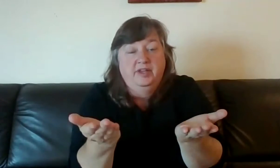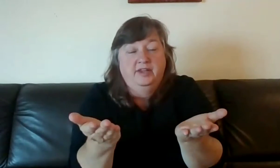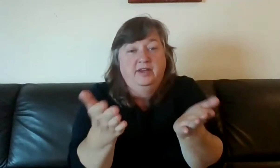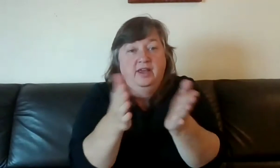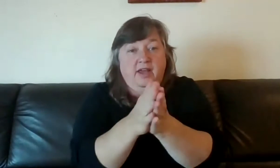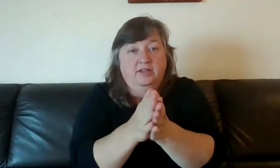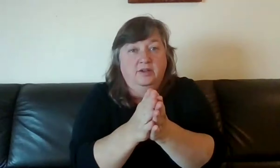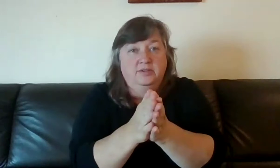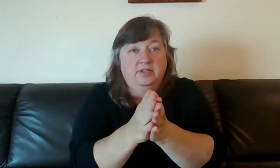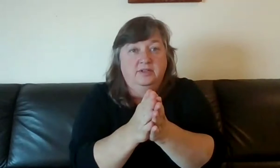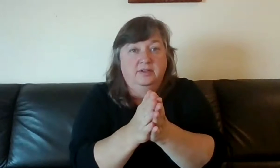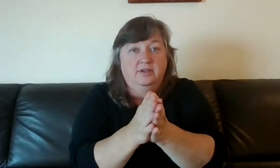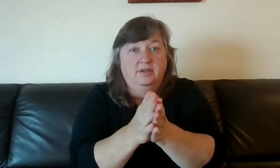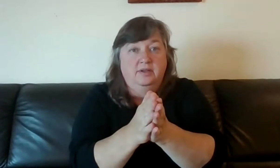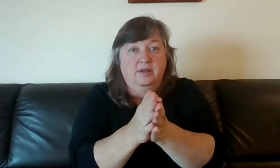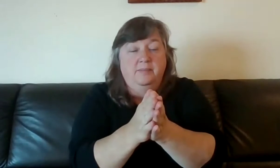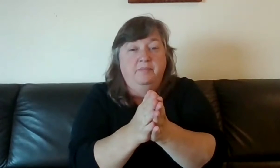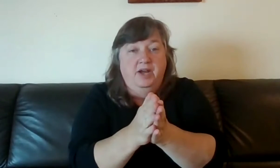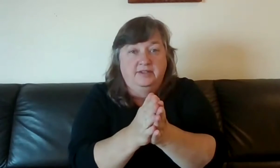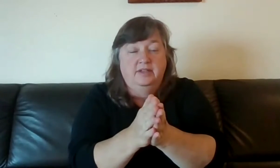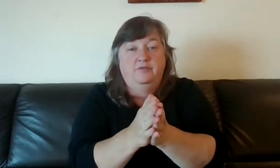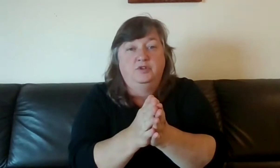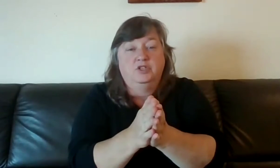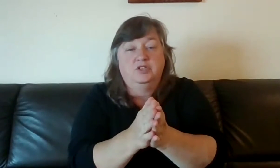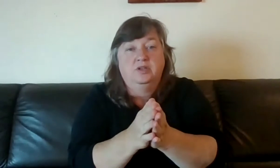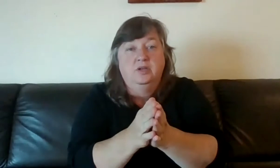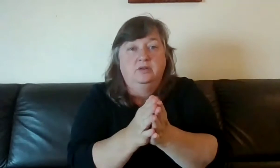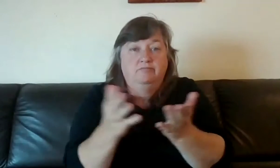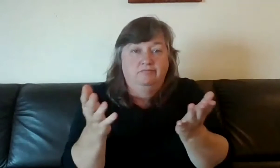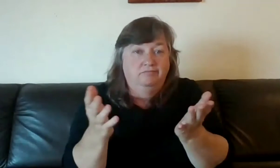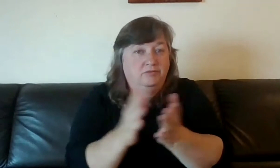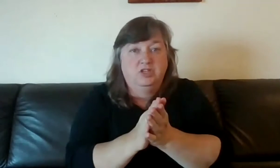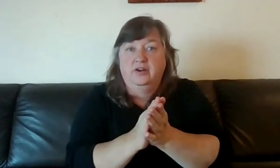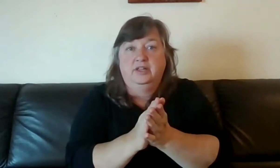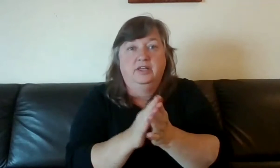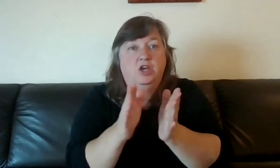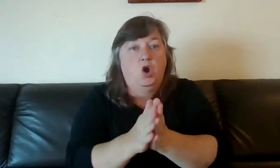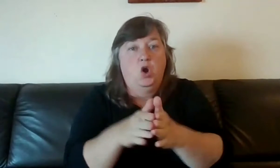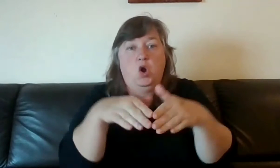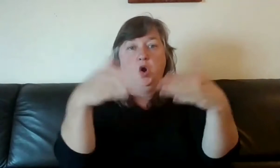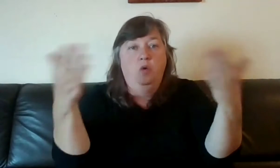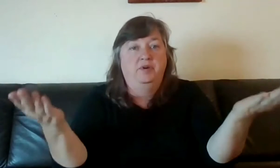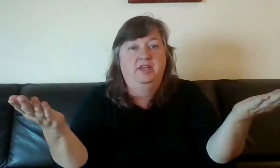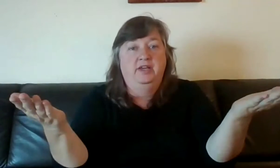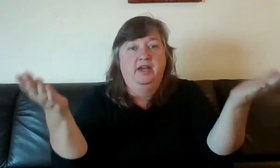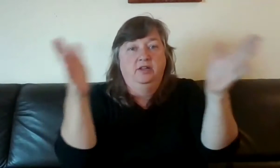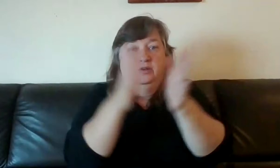it and close it. But if you're just generically opening and